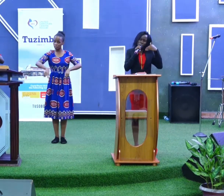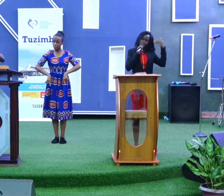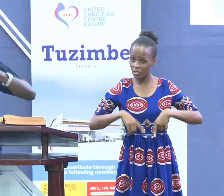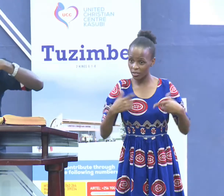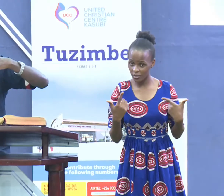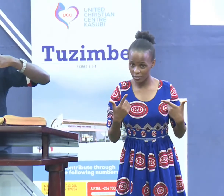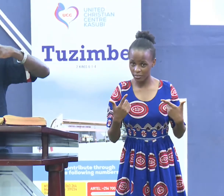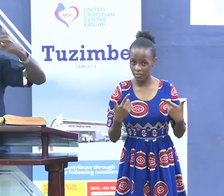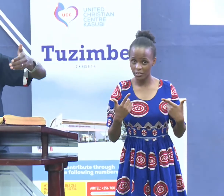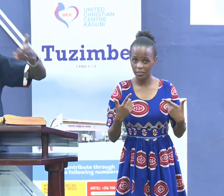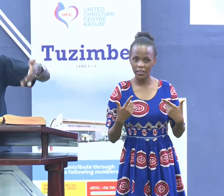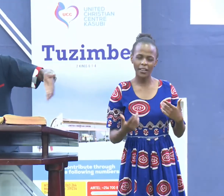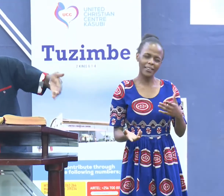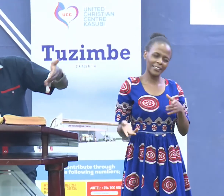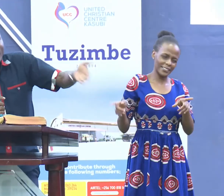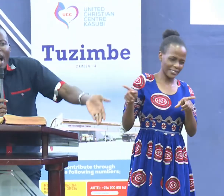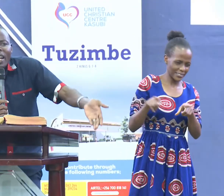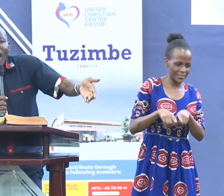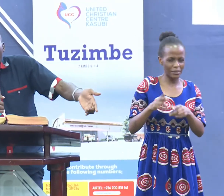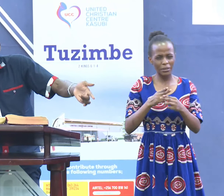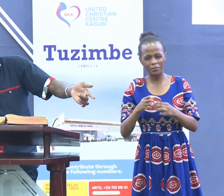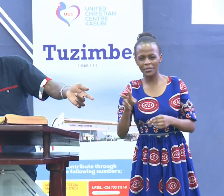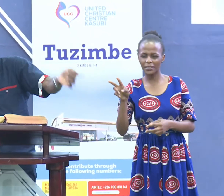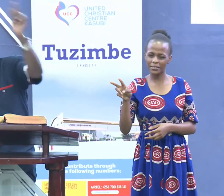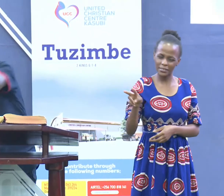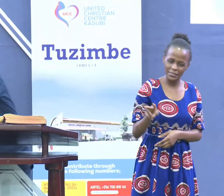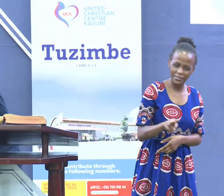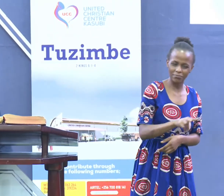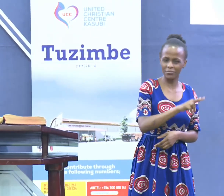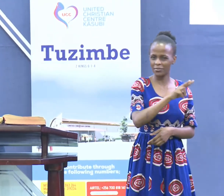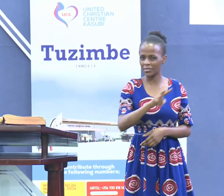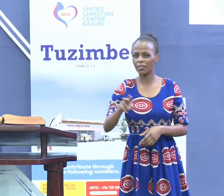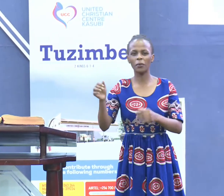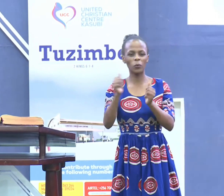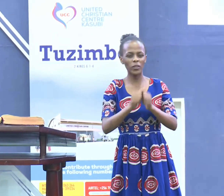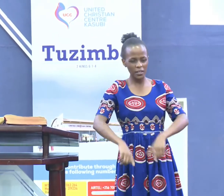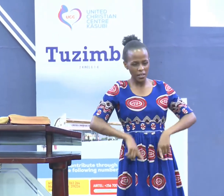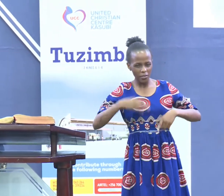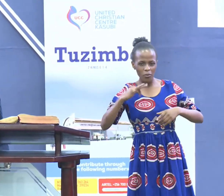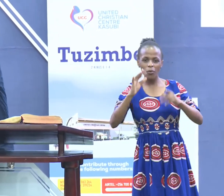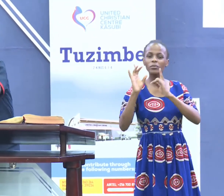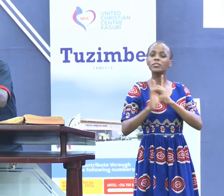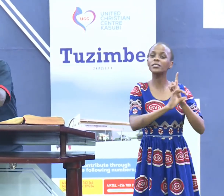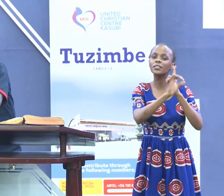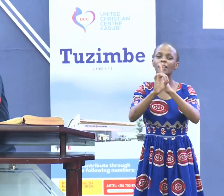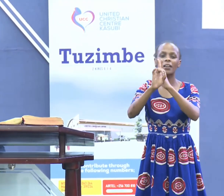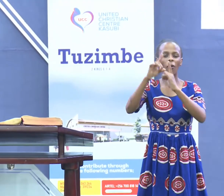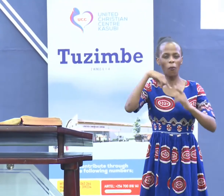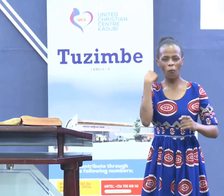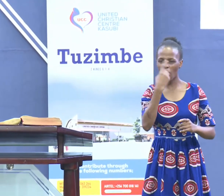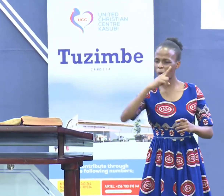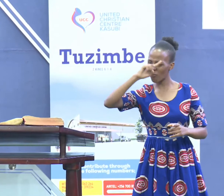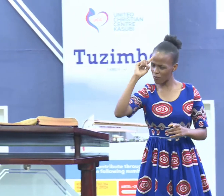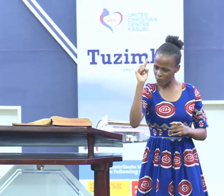and see whether your life is compared to the lives of the